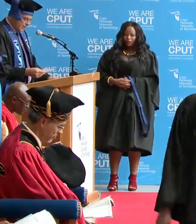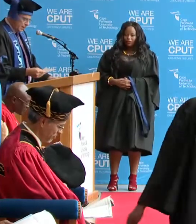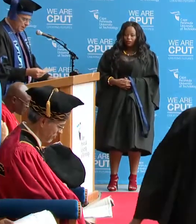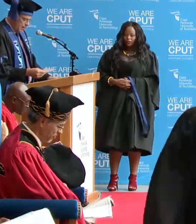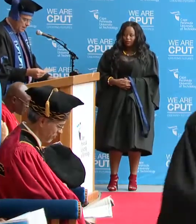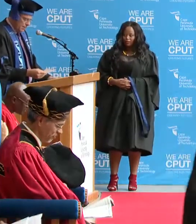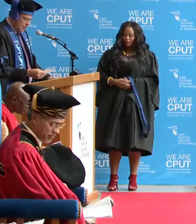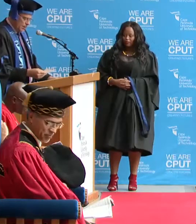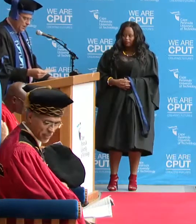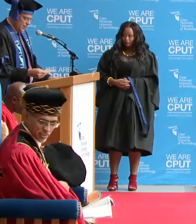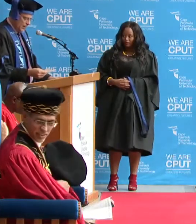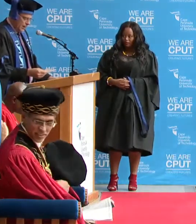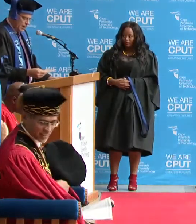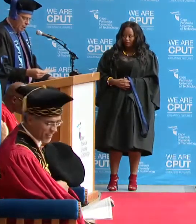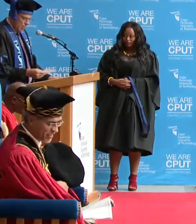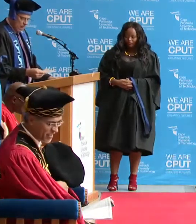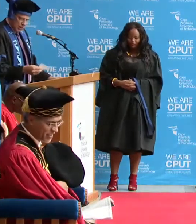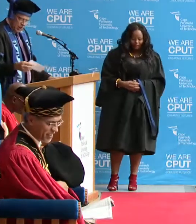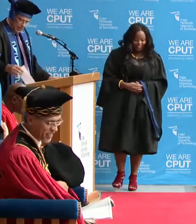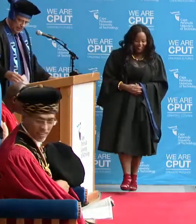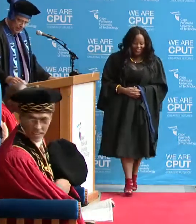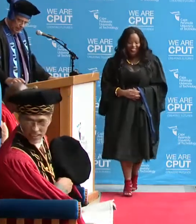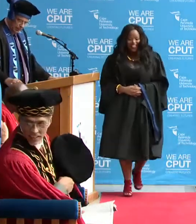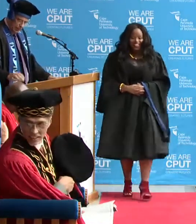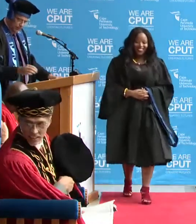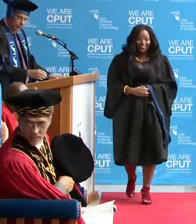Saneli Siwe Funeka Kupeshe.